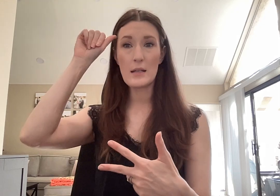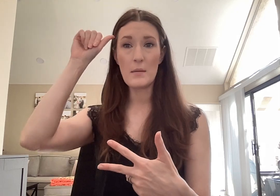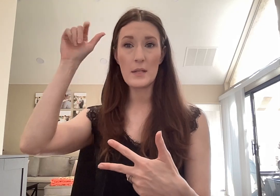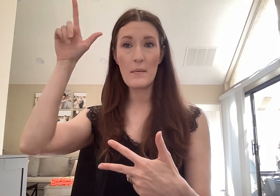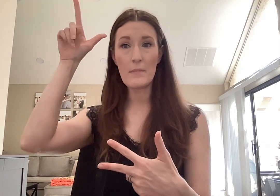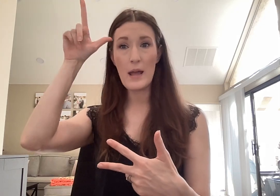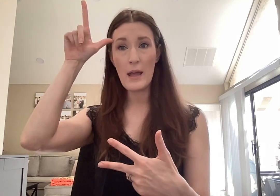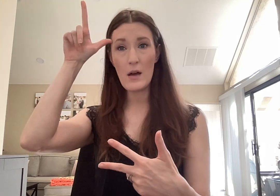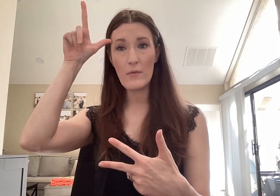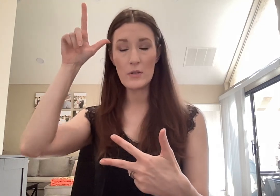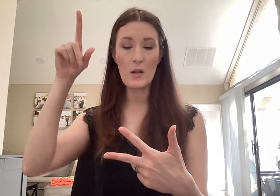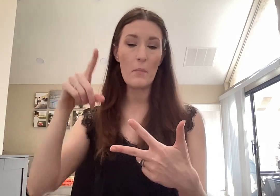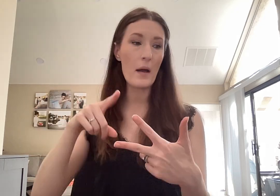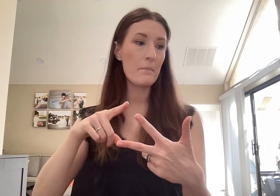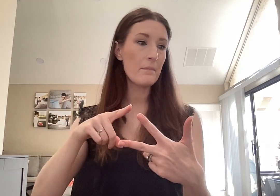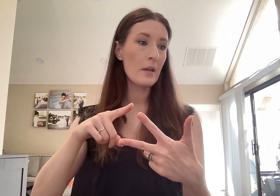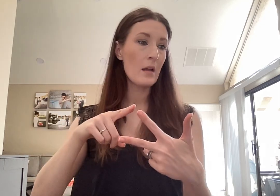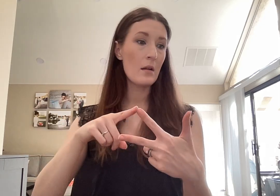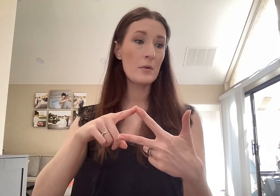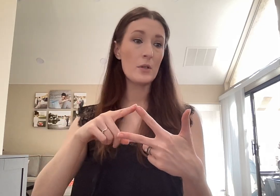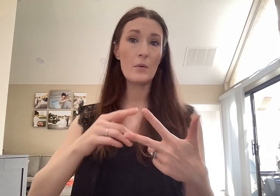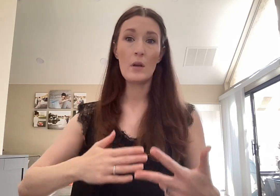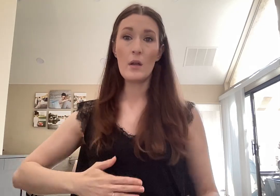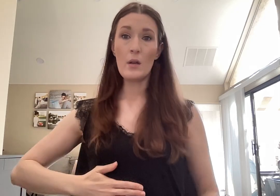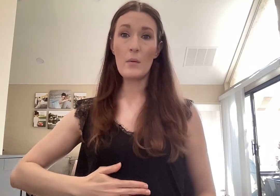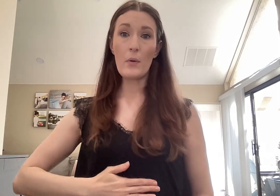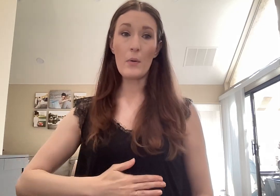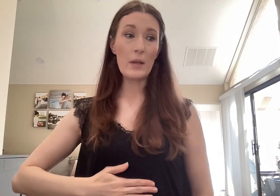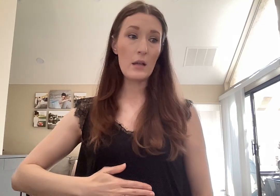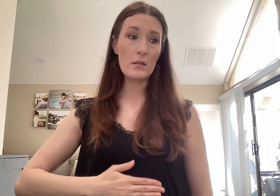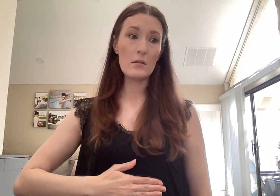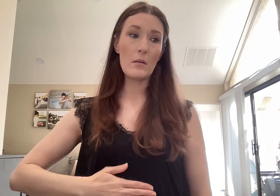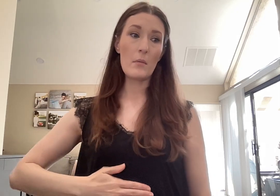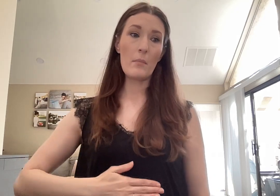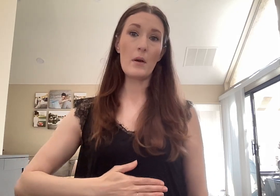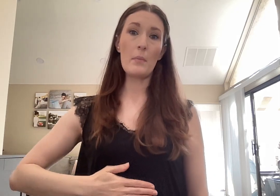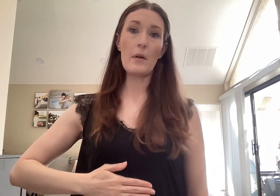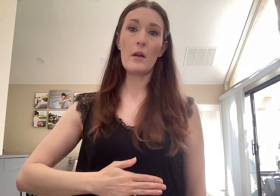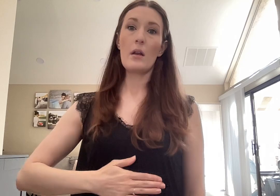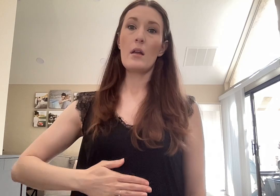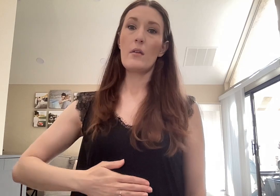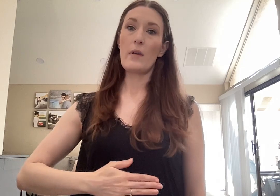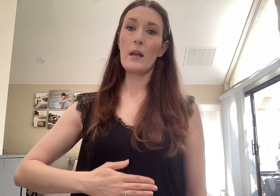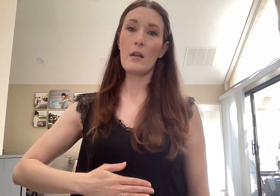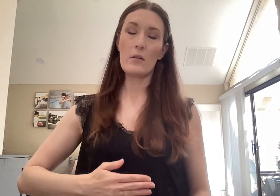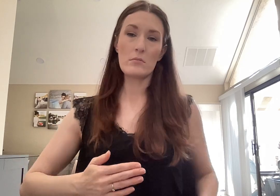name sign, AL, for his top hat. Number 2, Napoleon Bonaparte, right here,